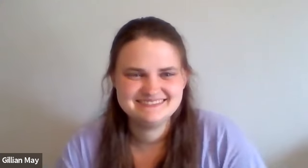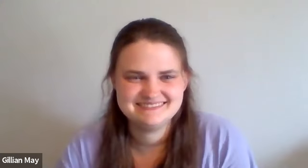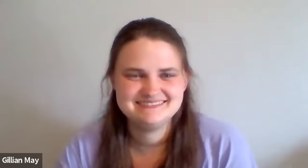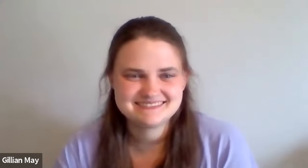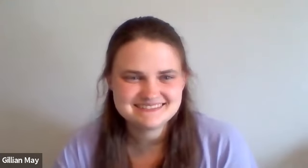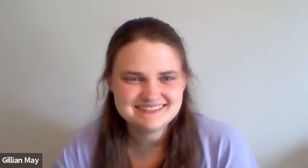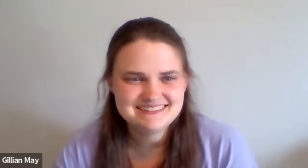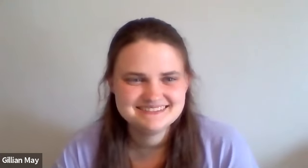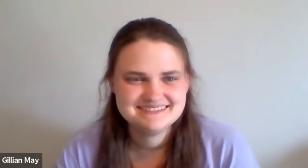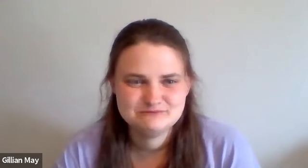that, then